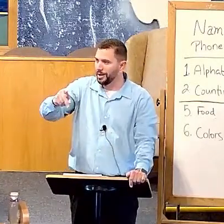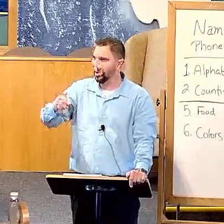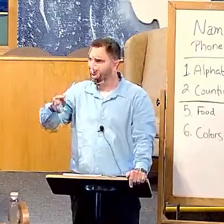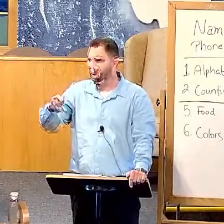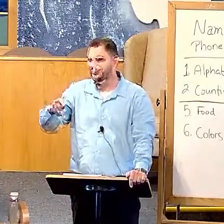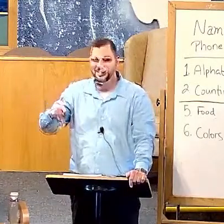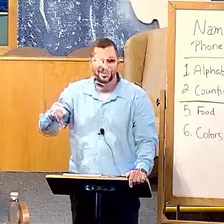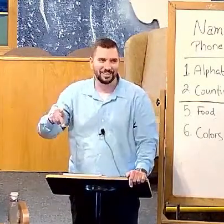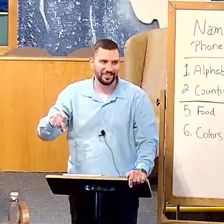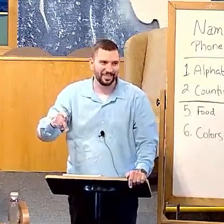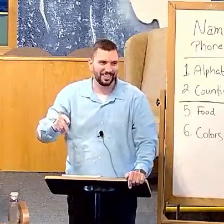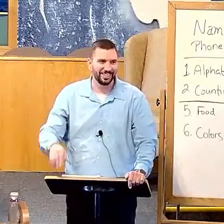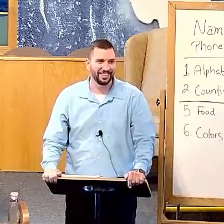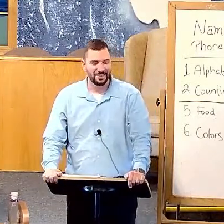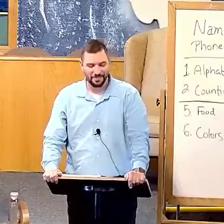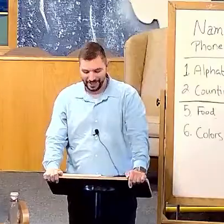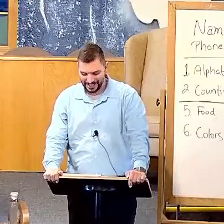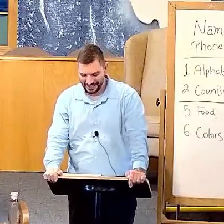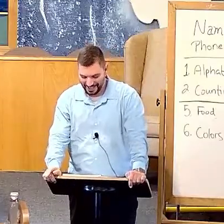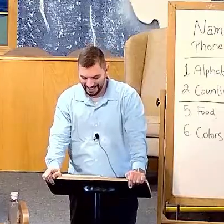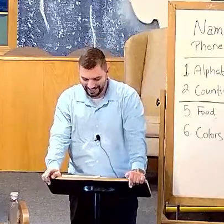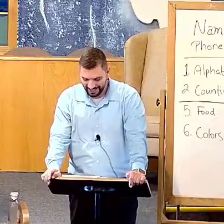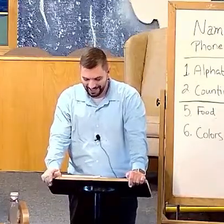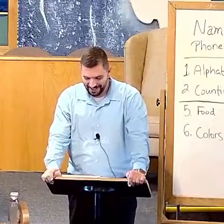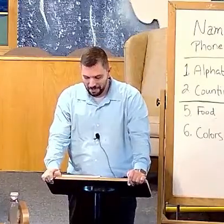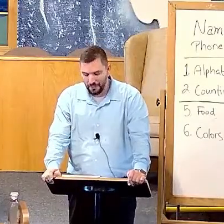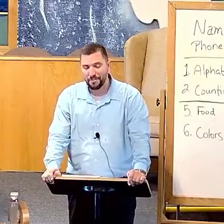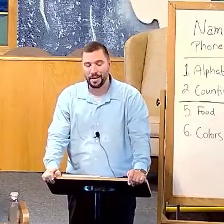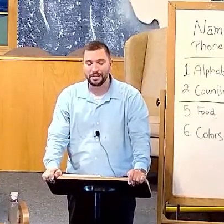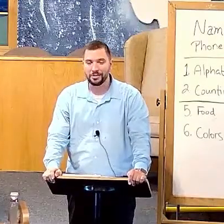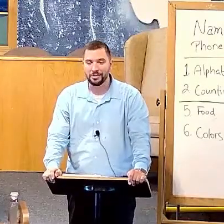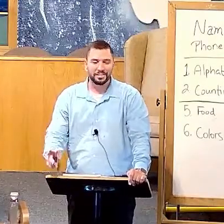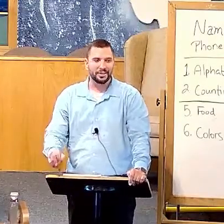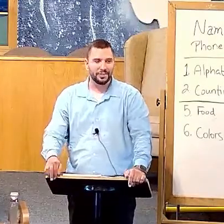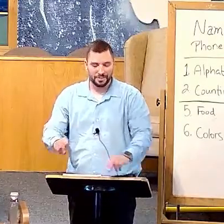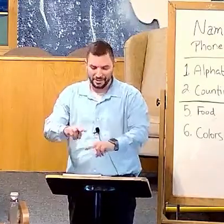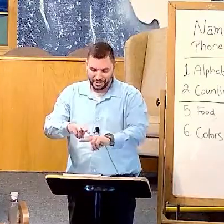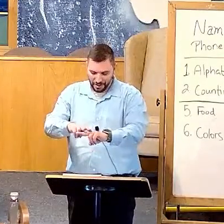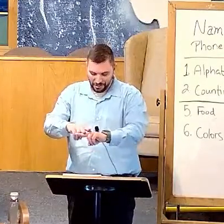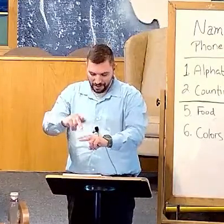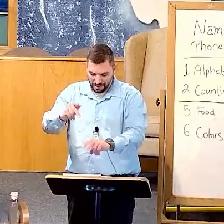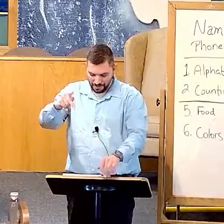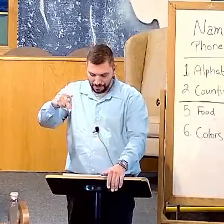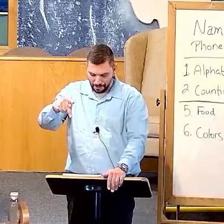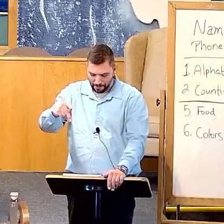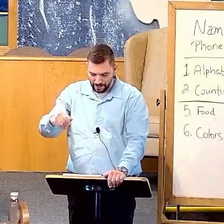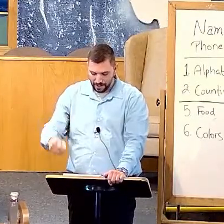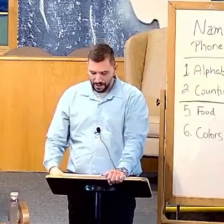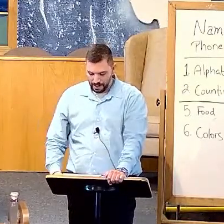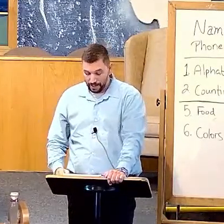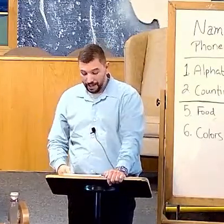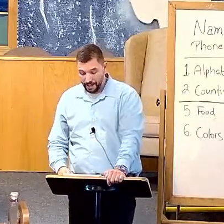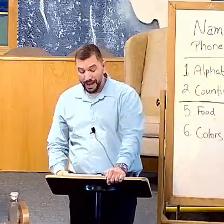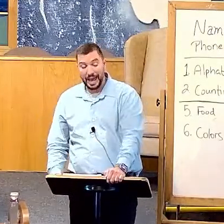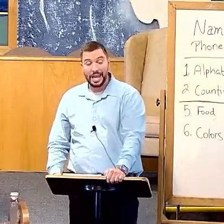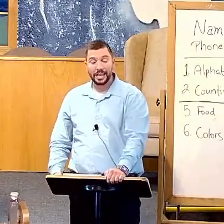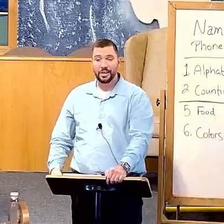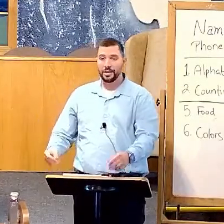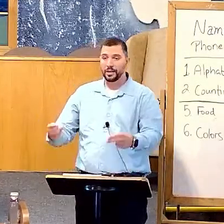I don't know. That's how I think of it. But my wife probably knows the exact reason. But salt, pepper. Here, egg.